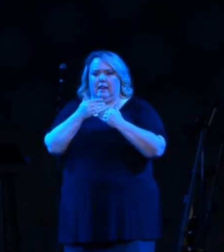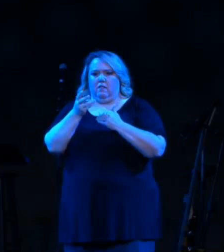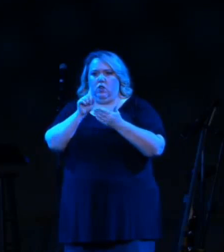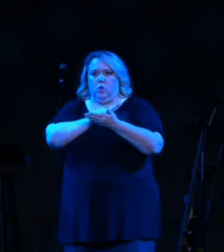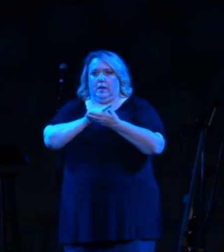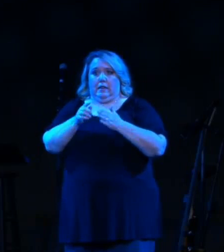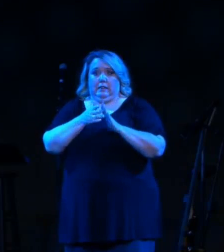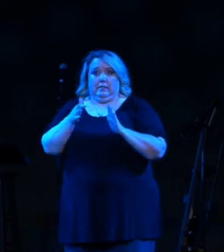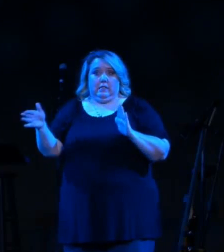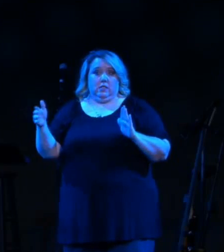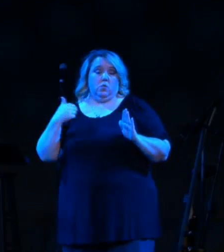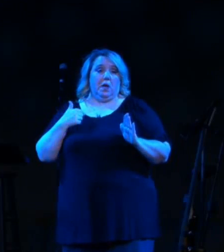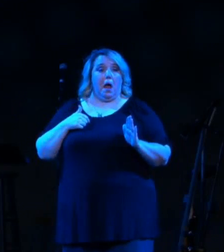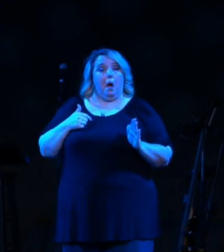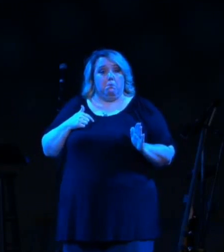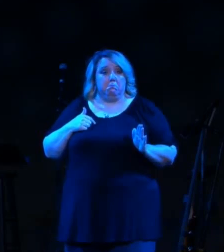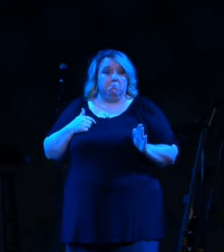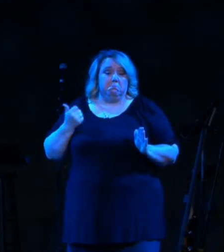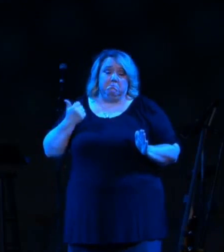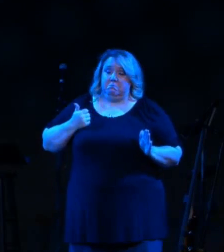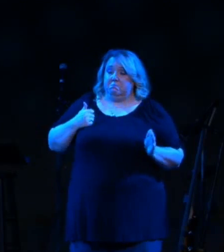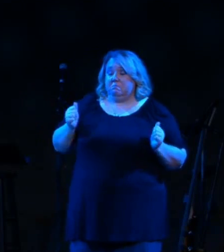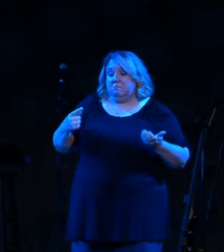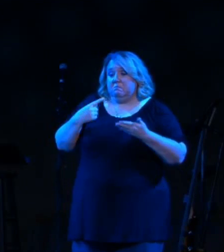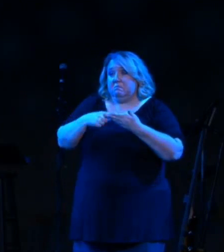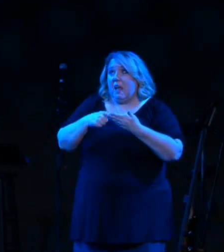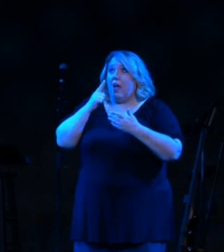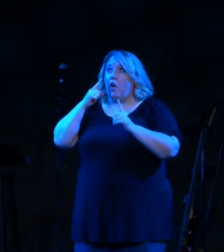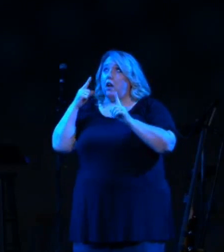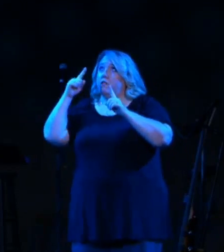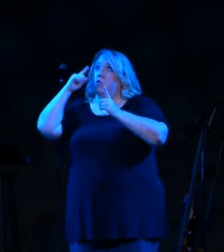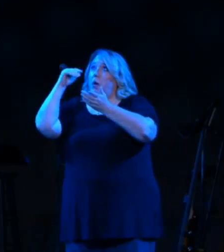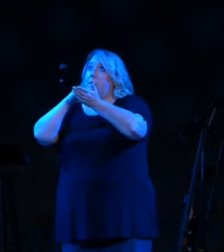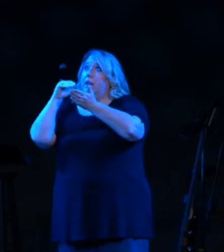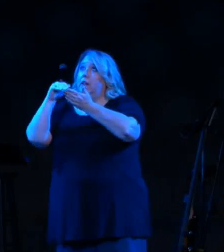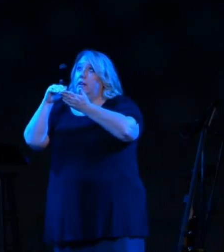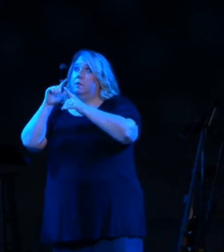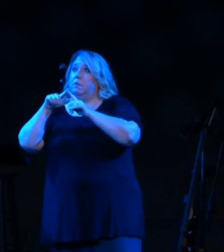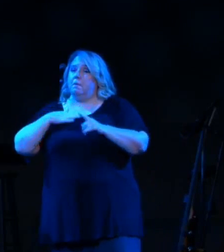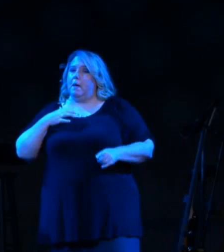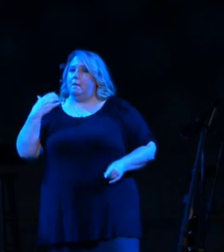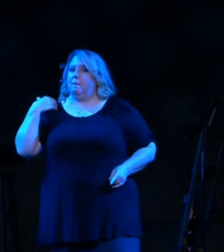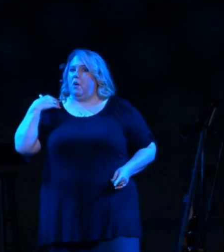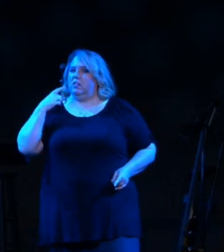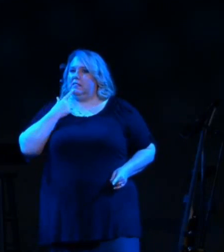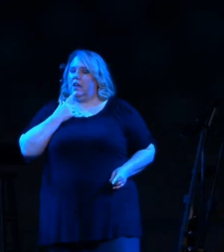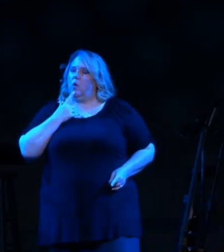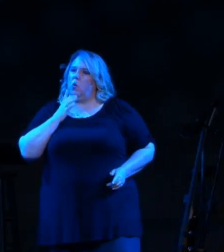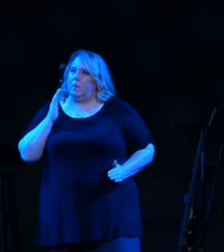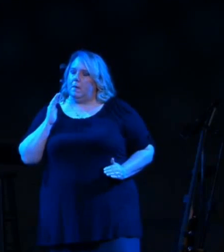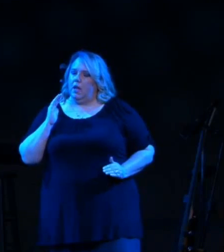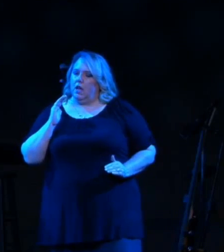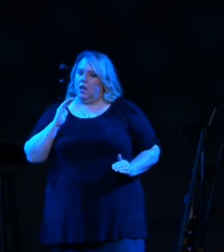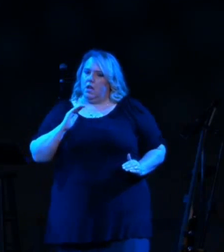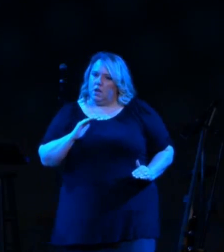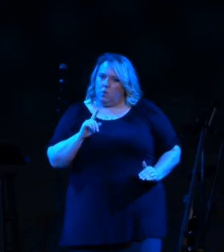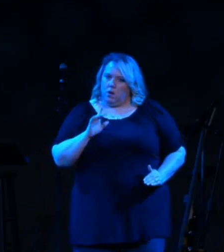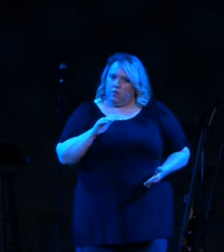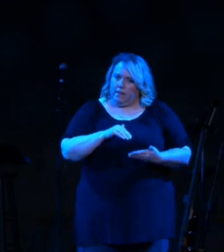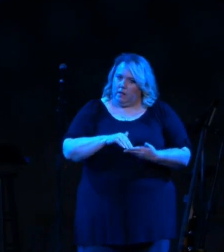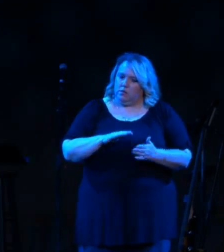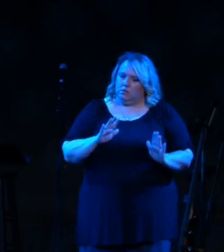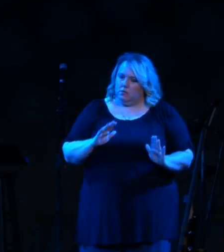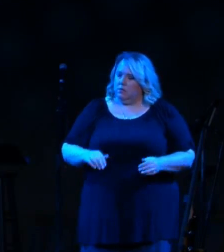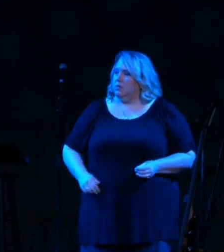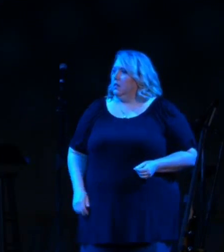weeks. I thought aim for $1 million, but then my boss said, maybe 100,000.